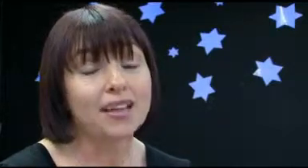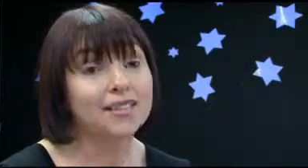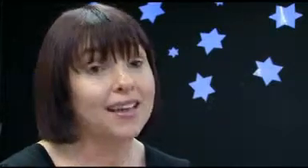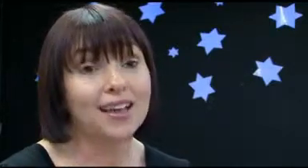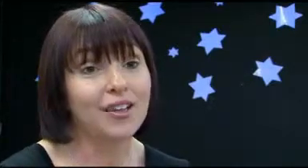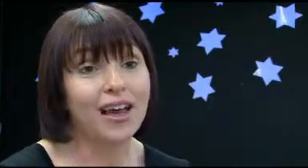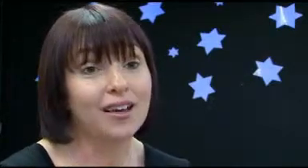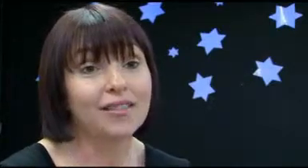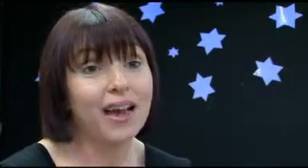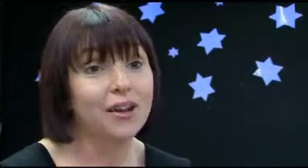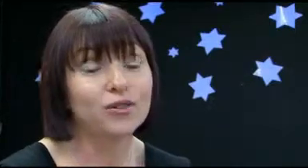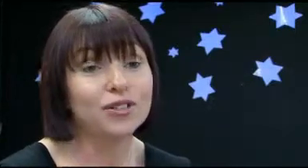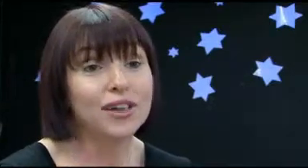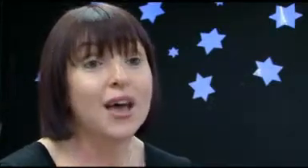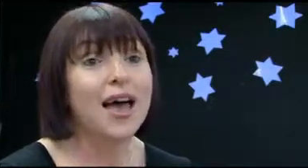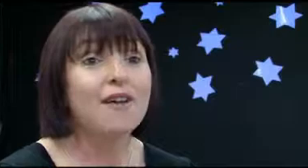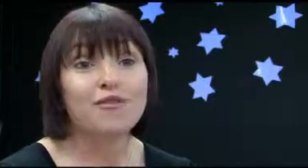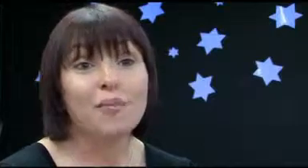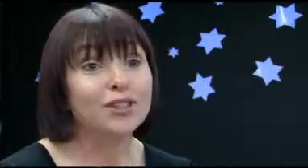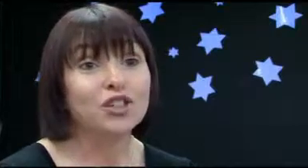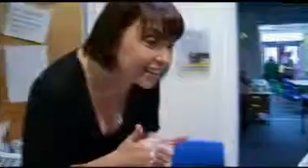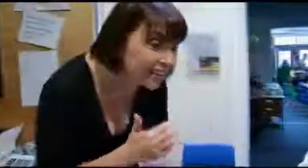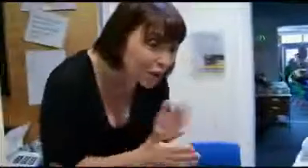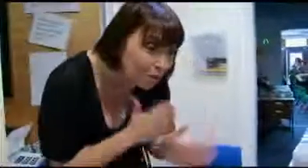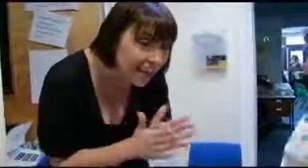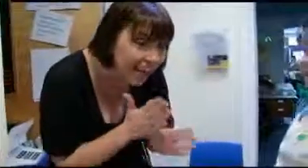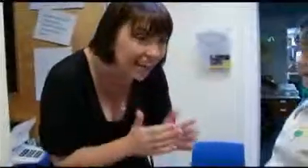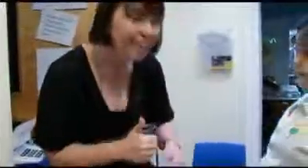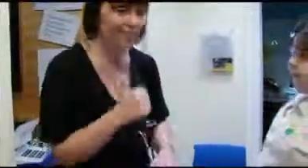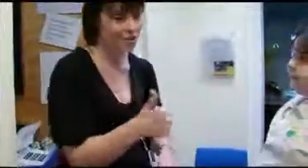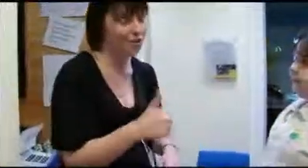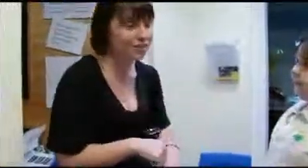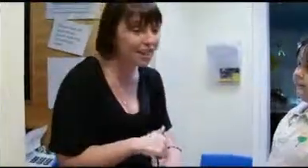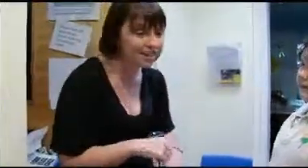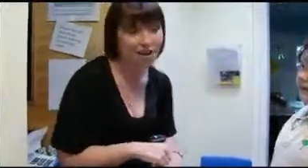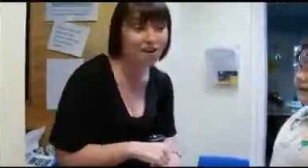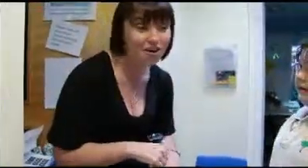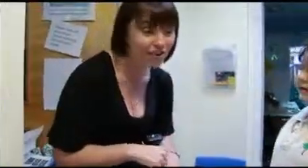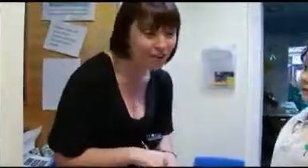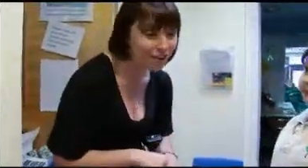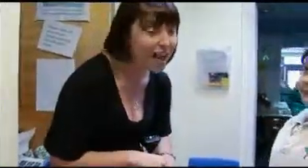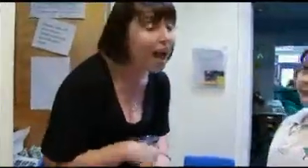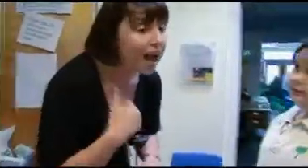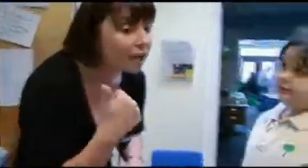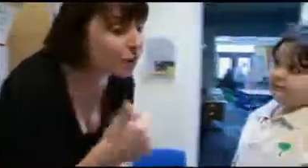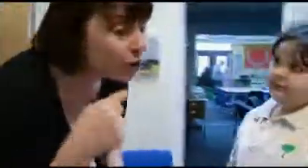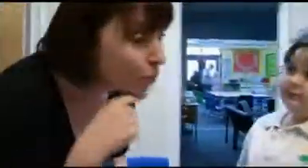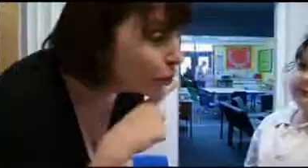best thing that I could ever imagine. Top signer? Yeah. You certainly are. Have you been a good